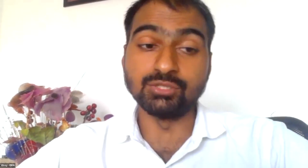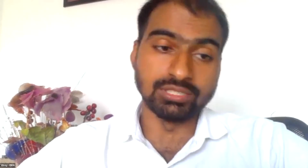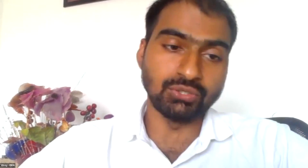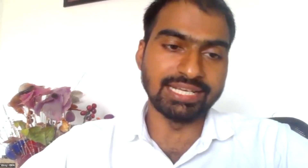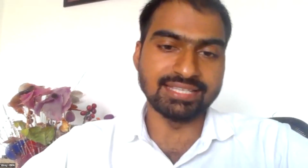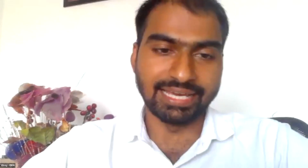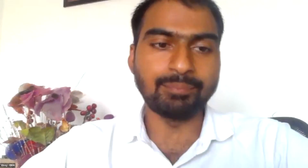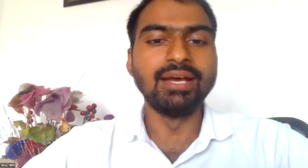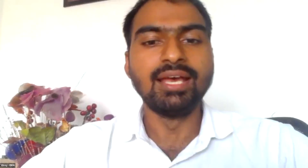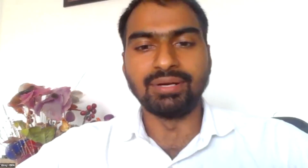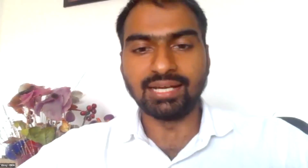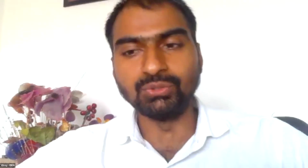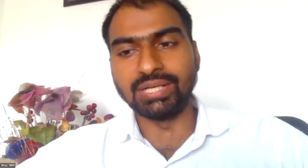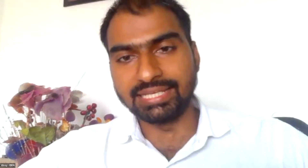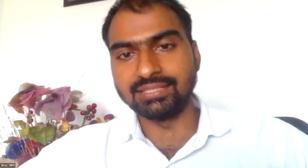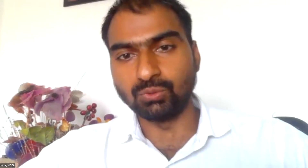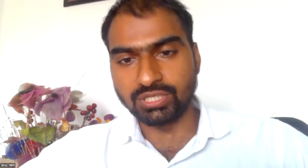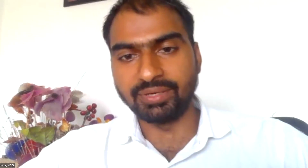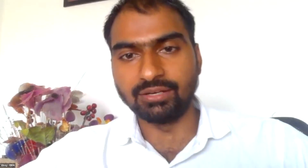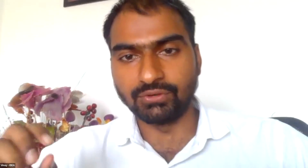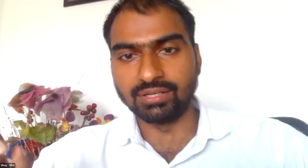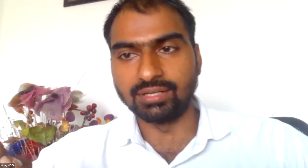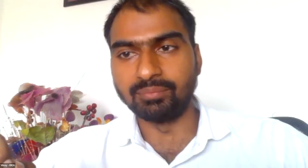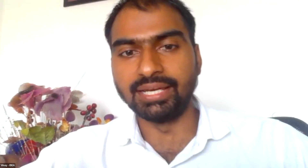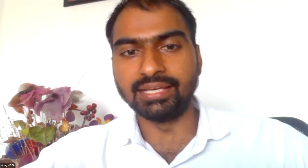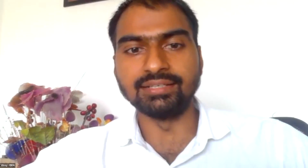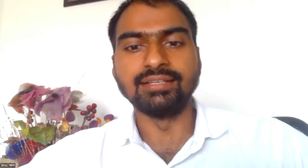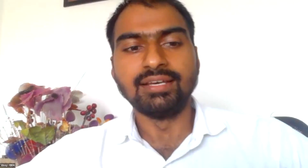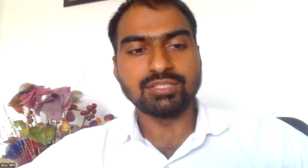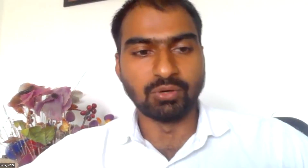media. He has also utilized the app, but how he utilized the social media for